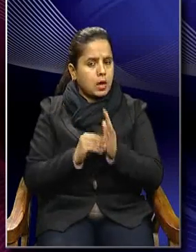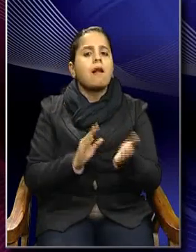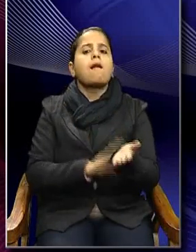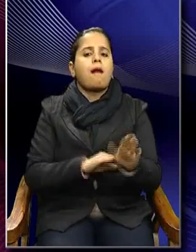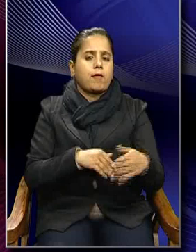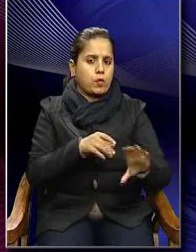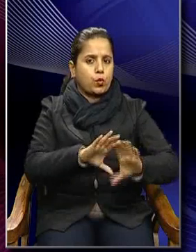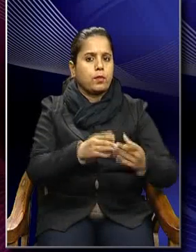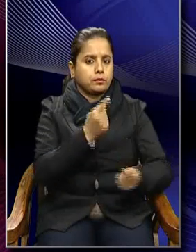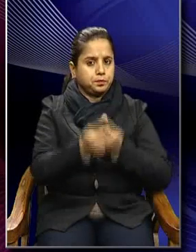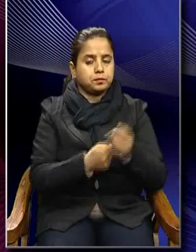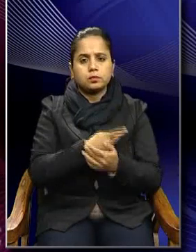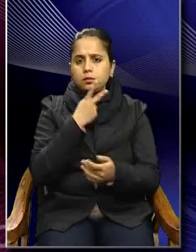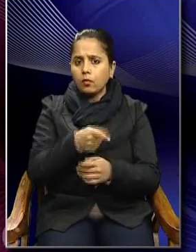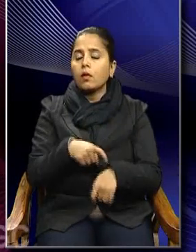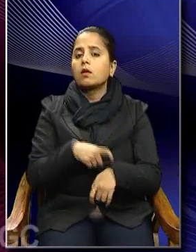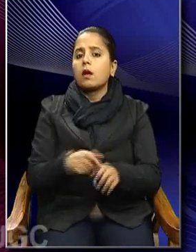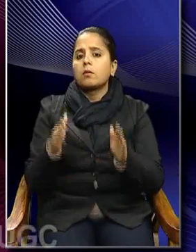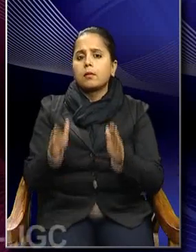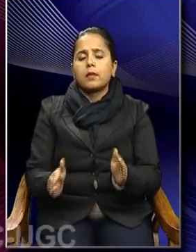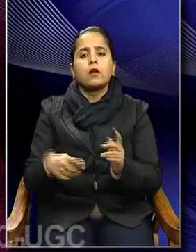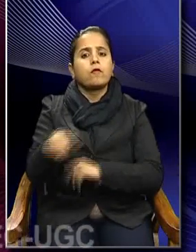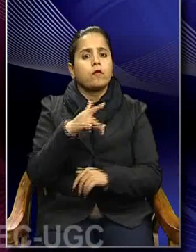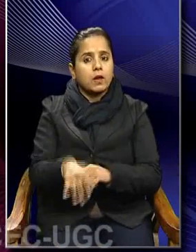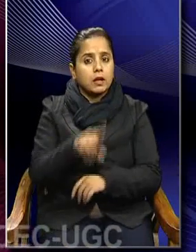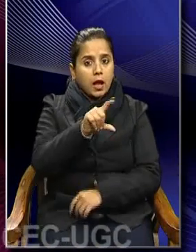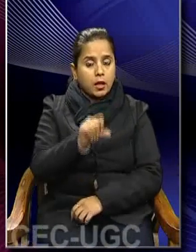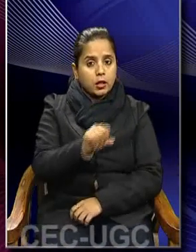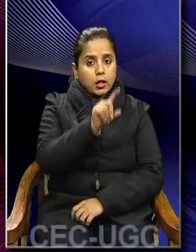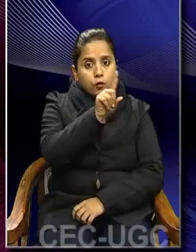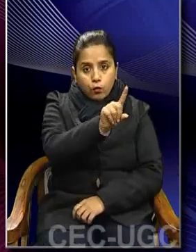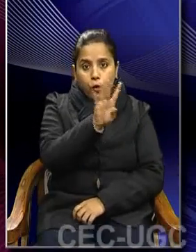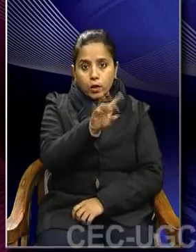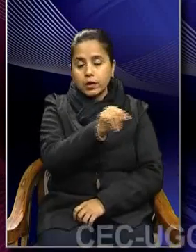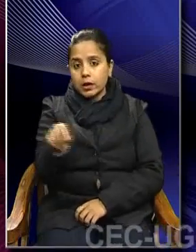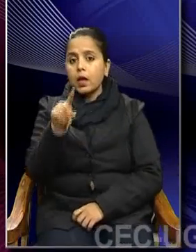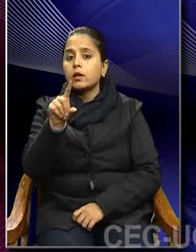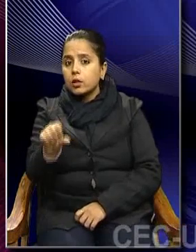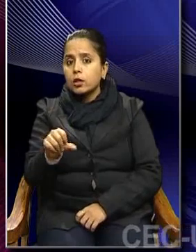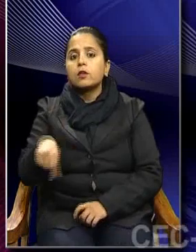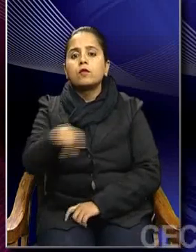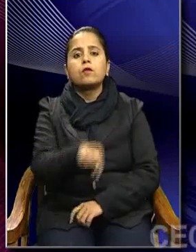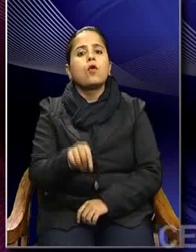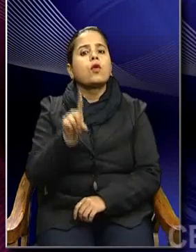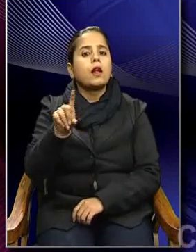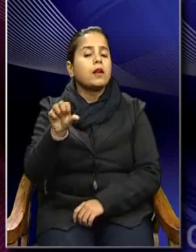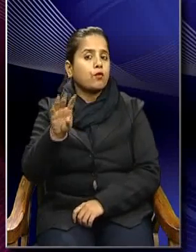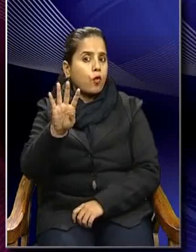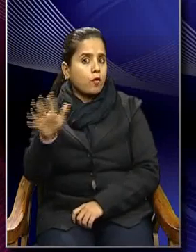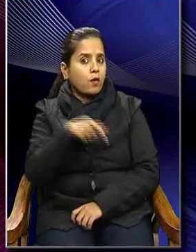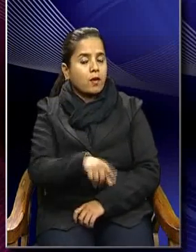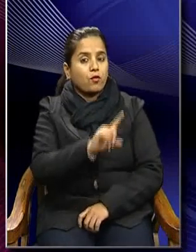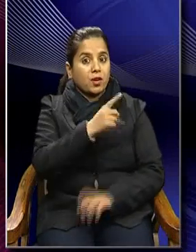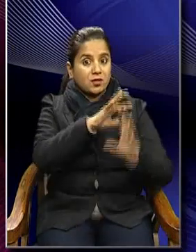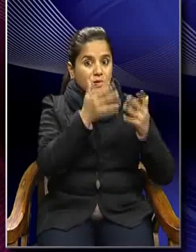He sees the period 1914 to 1945, the beginning of the First World War to the end of the Second